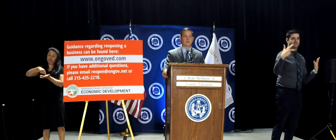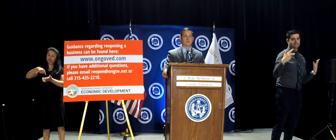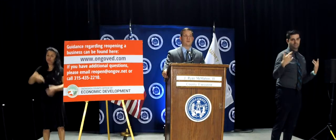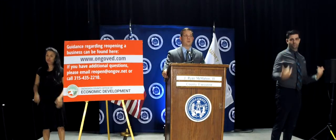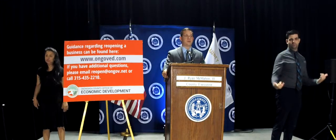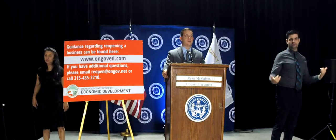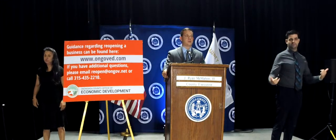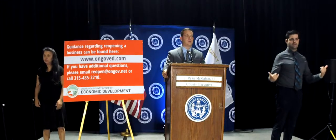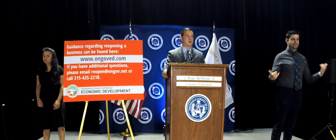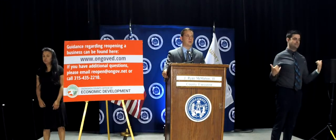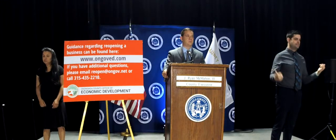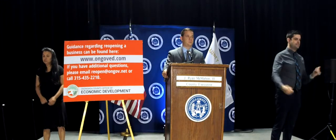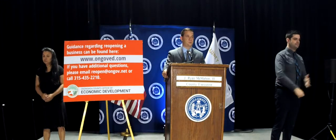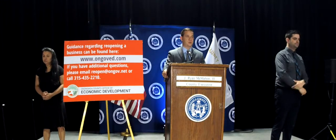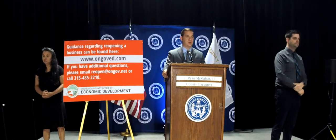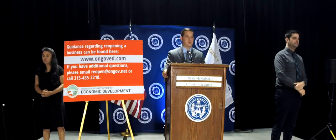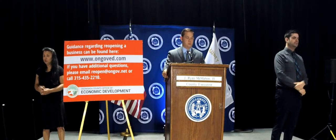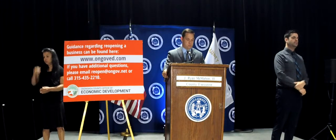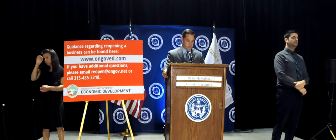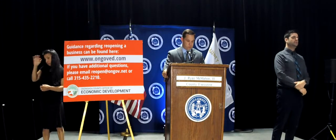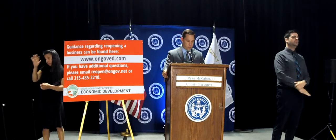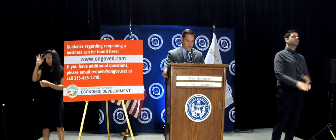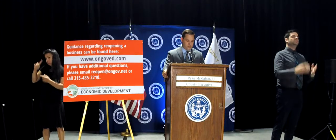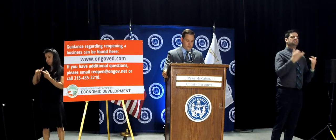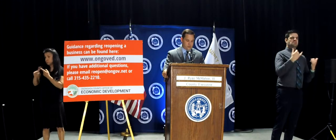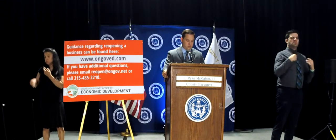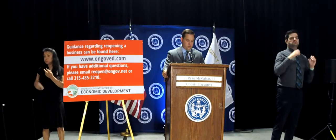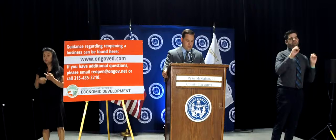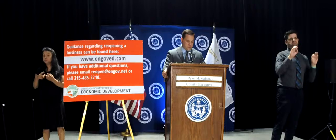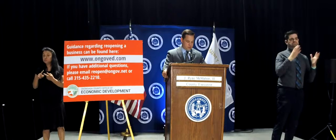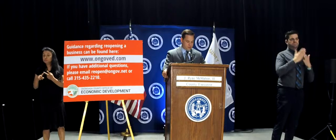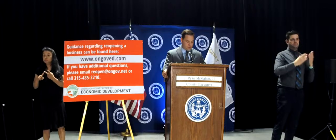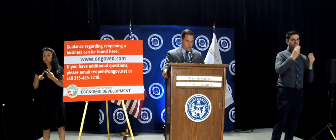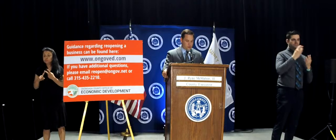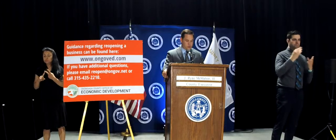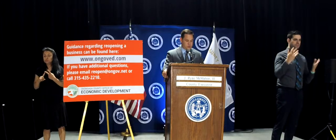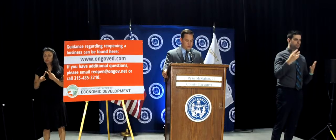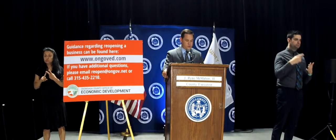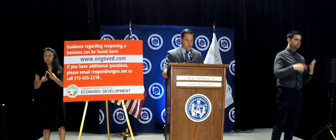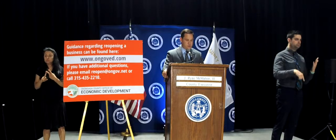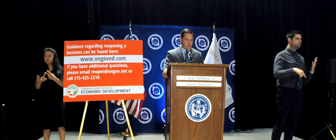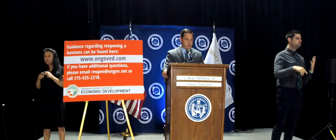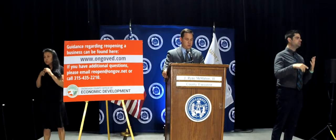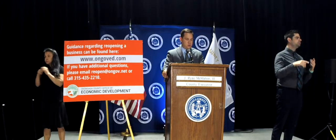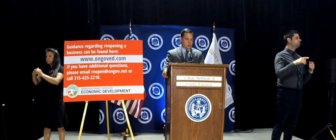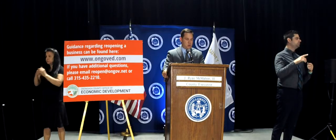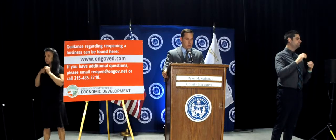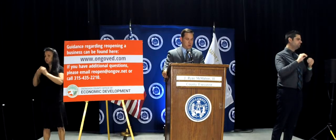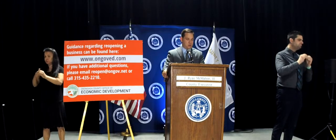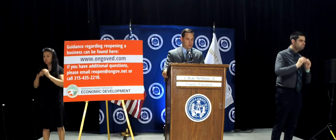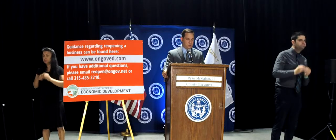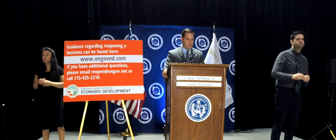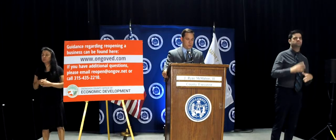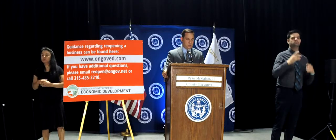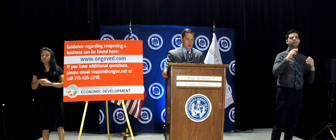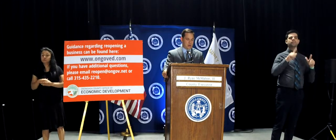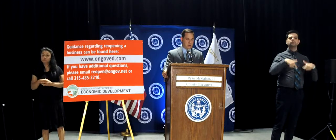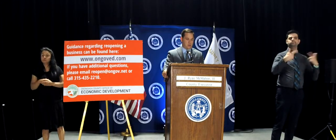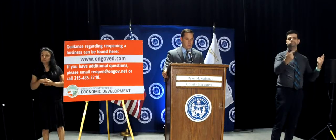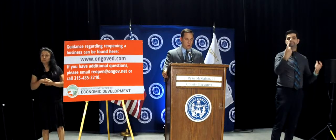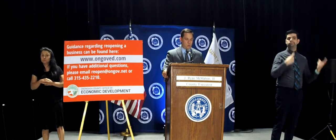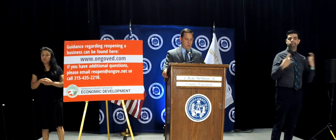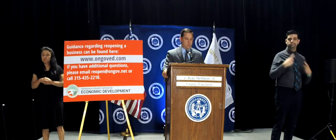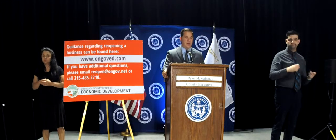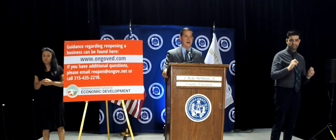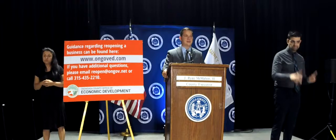of the information, touch on some points, and then take some questions. We